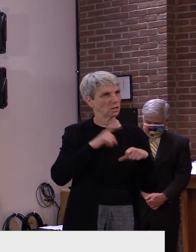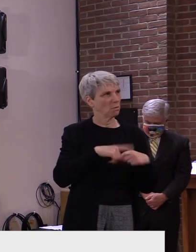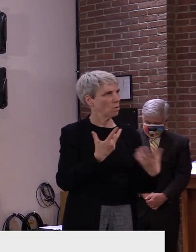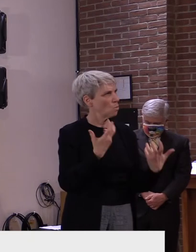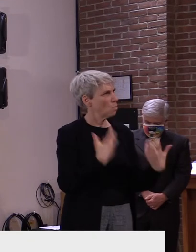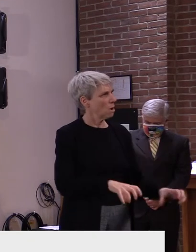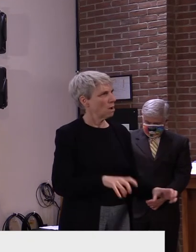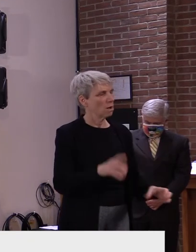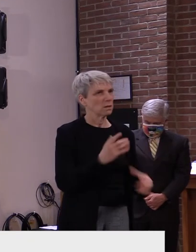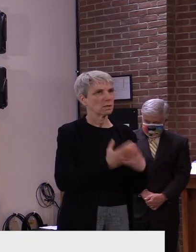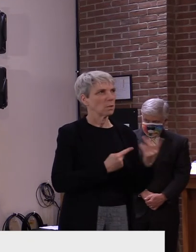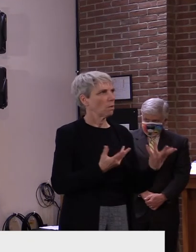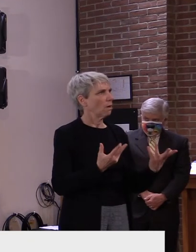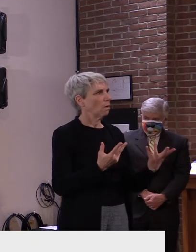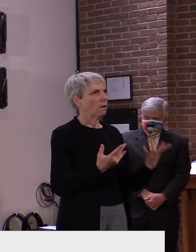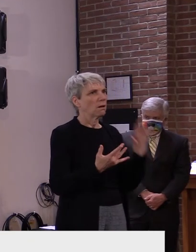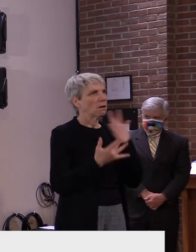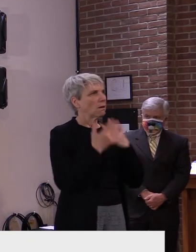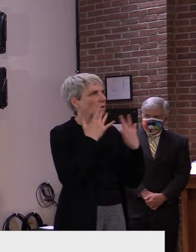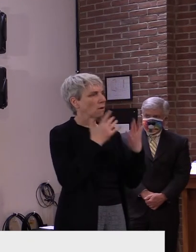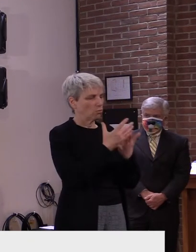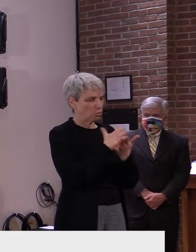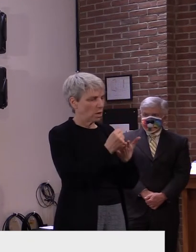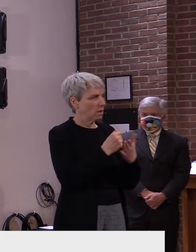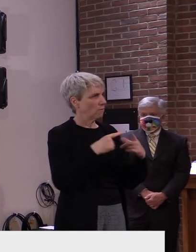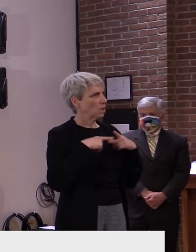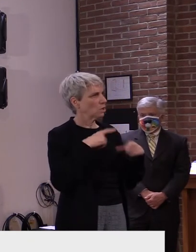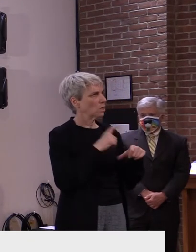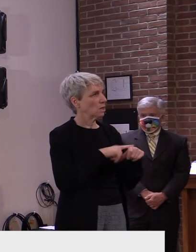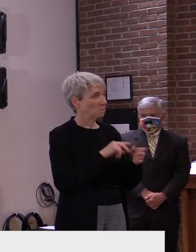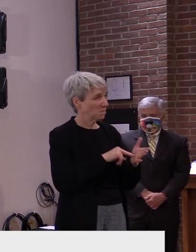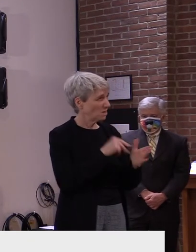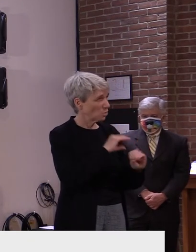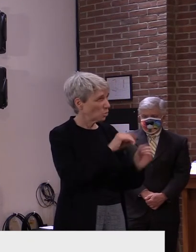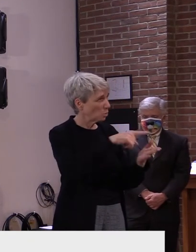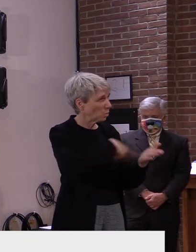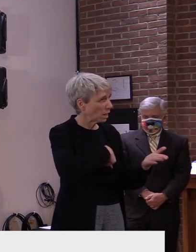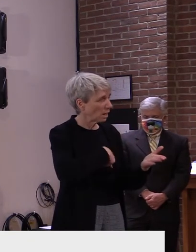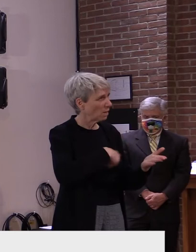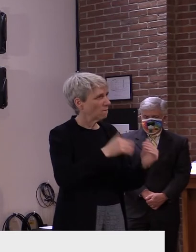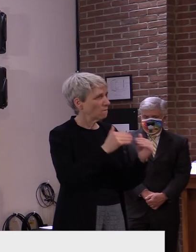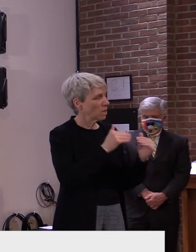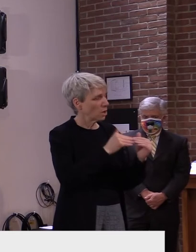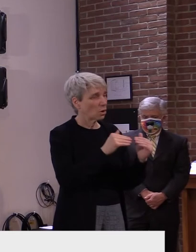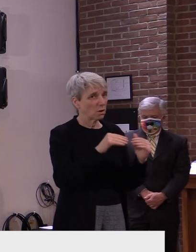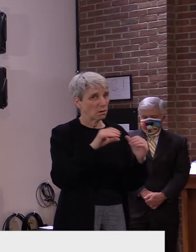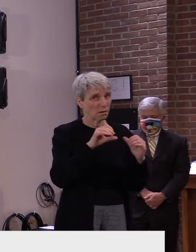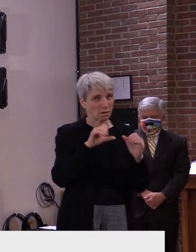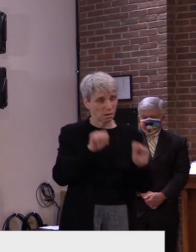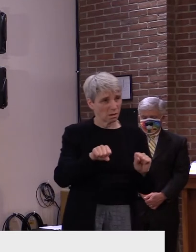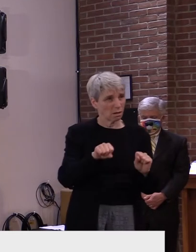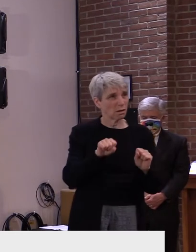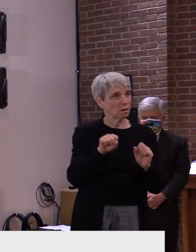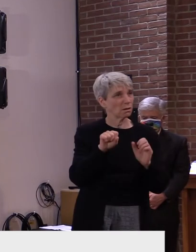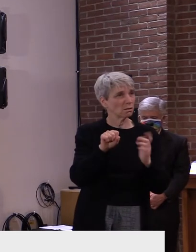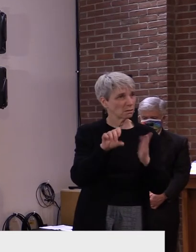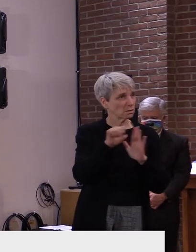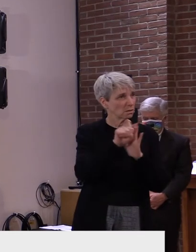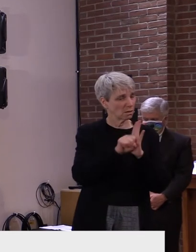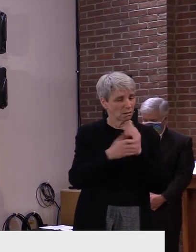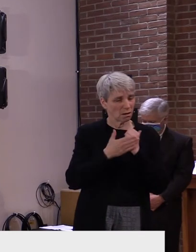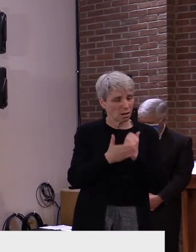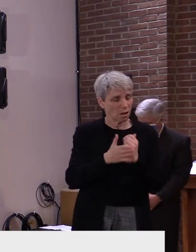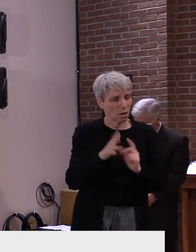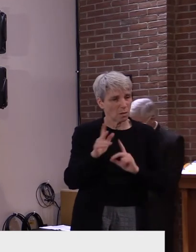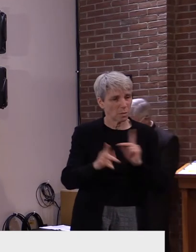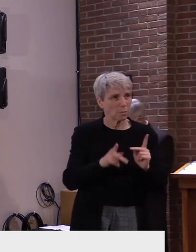not even have vacation time so they go without pay is there any state program or anything that they can do to make these employees